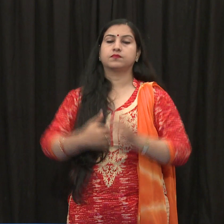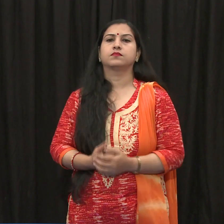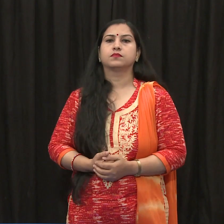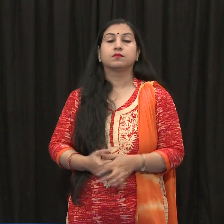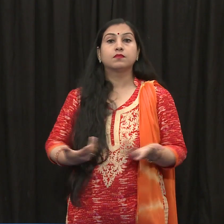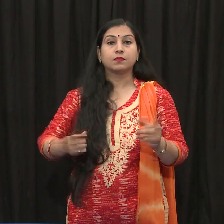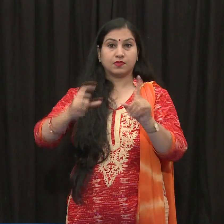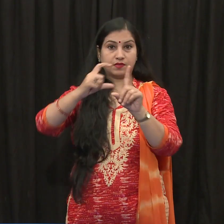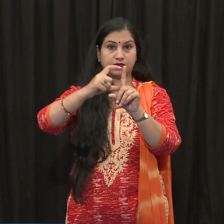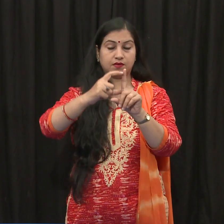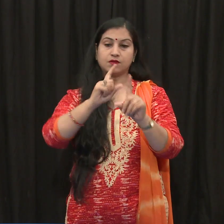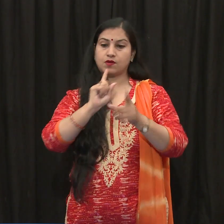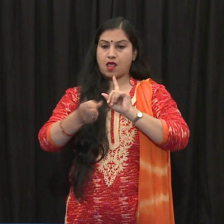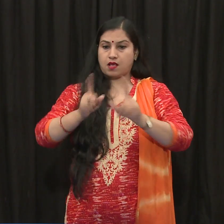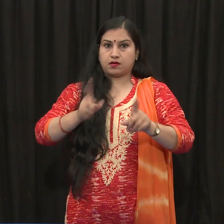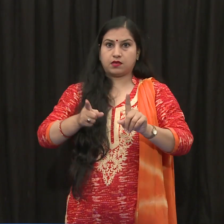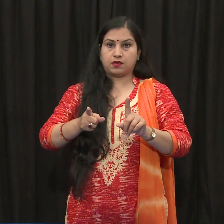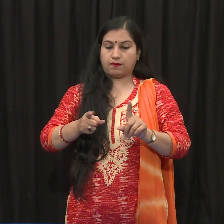directive principle of state policy.